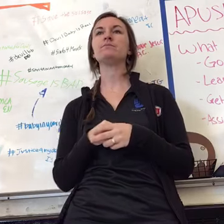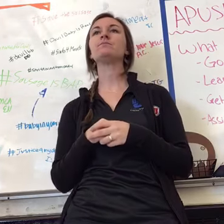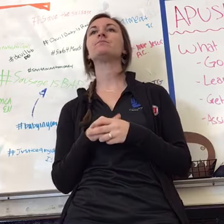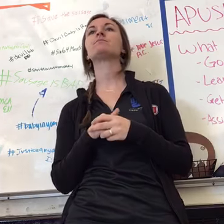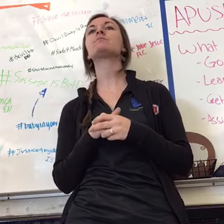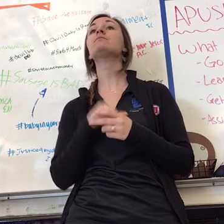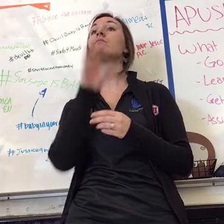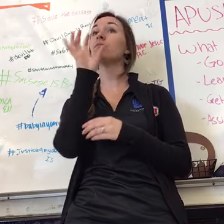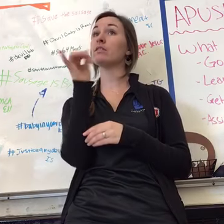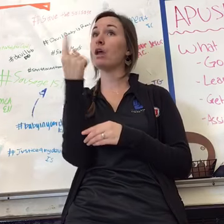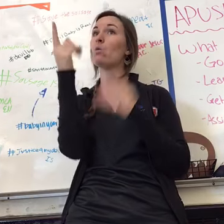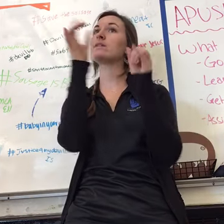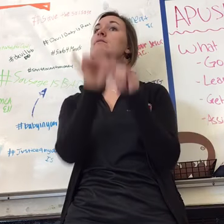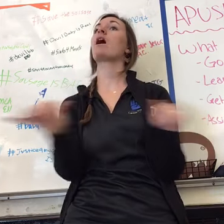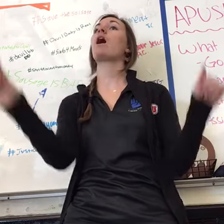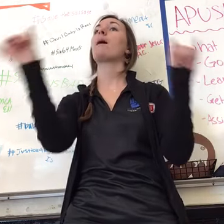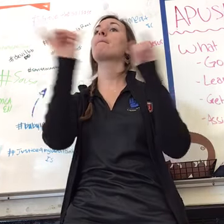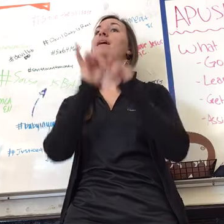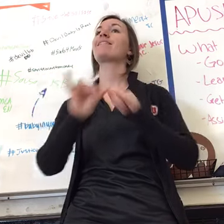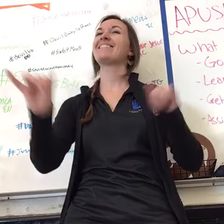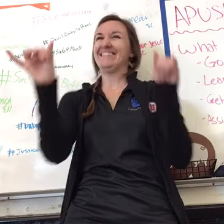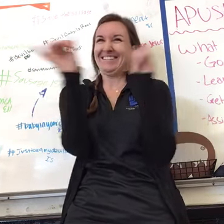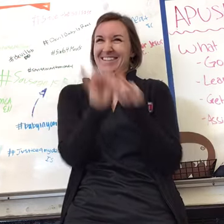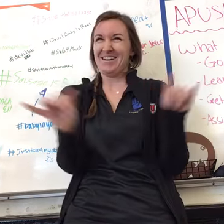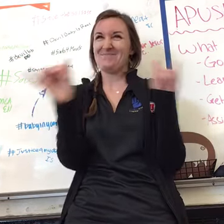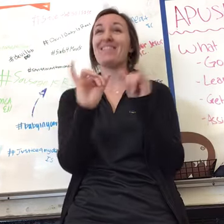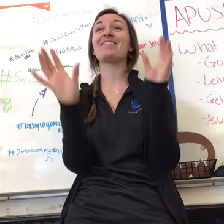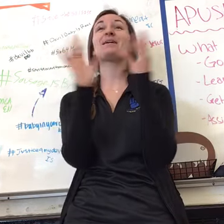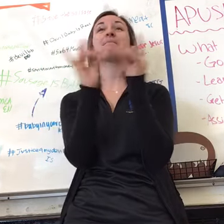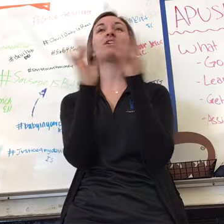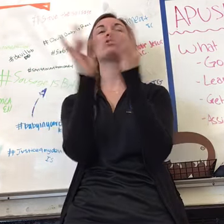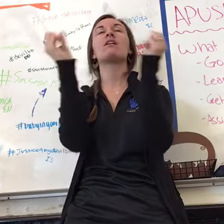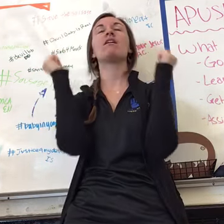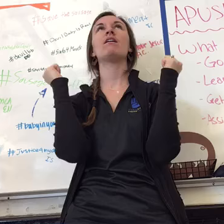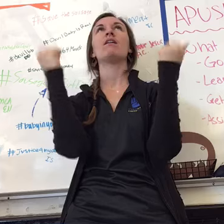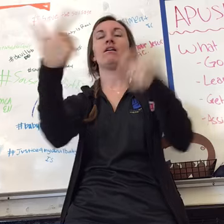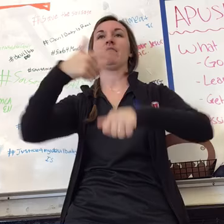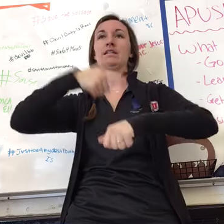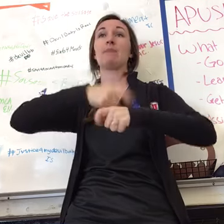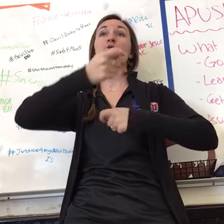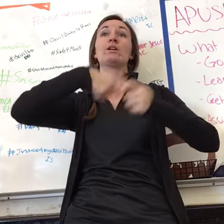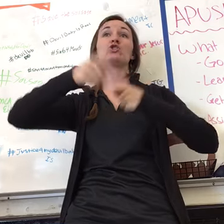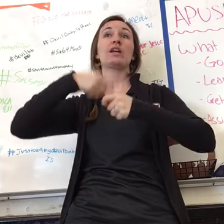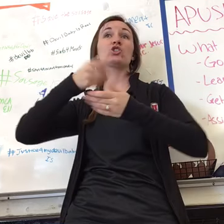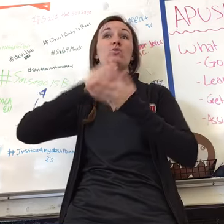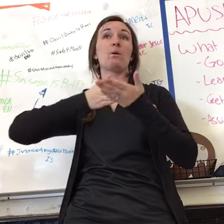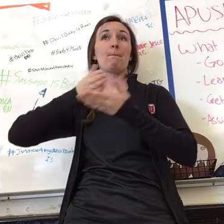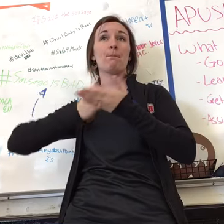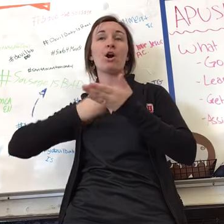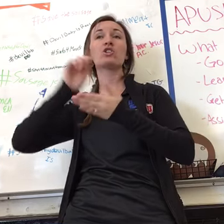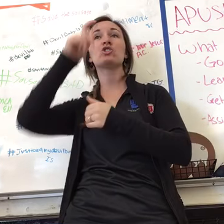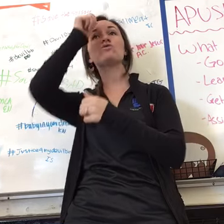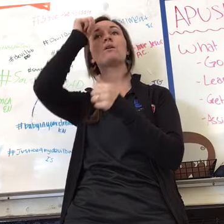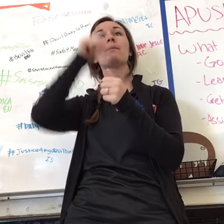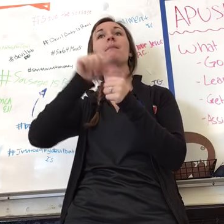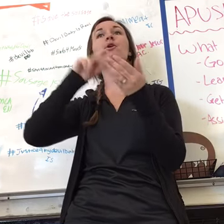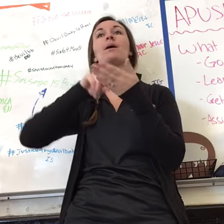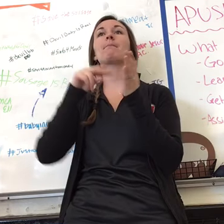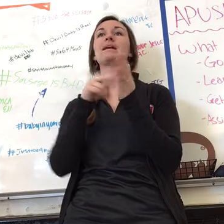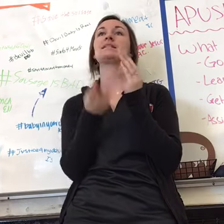that is commonly referenced like all the time. So with interchangeable parts, just know that it's basically going to make it a lot cheaper to